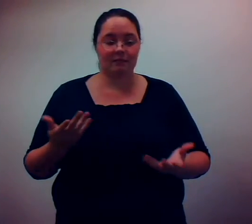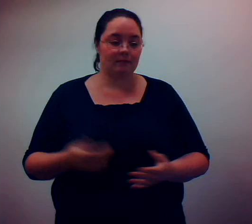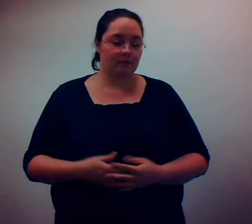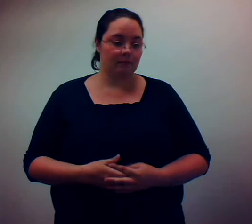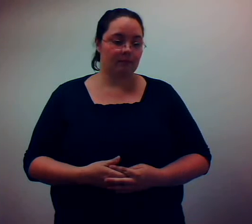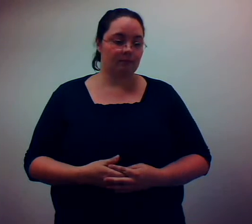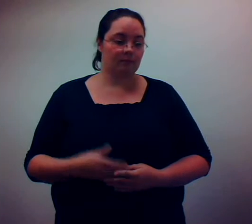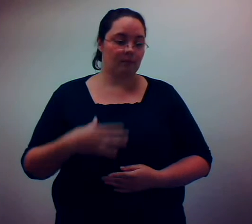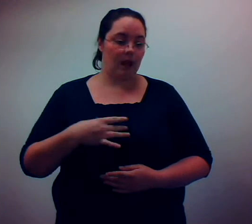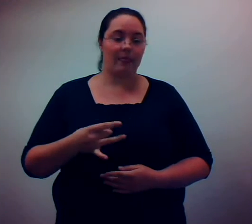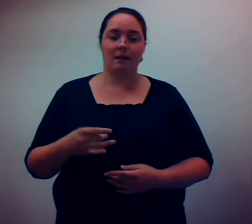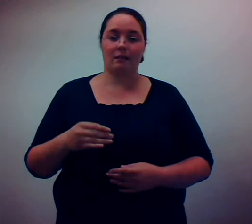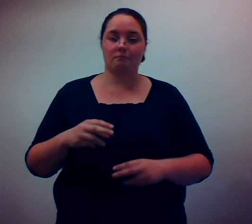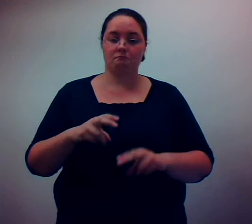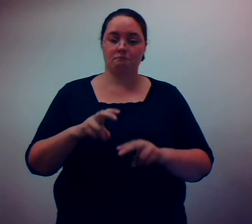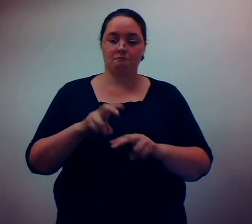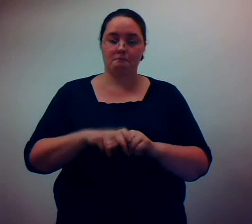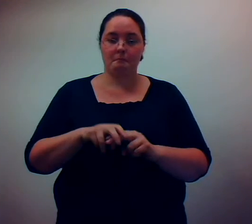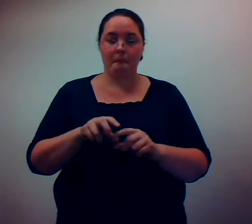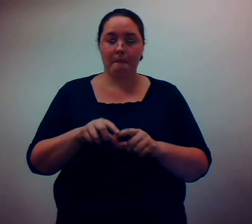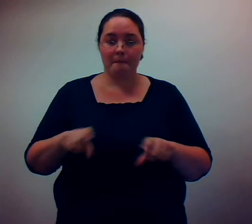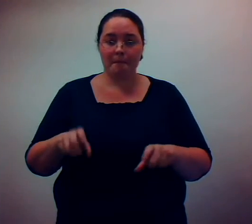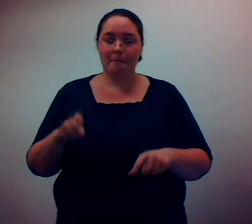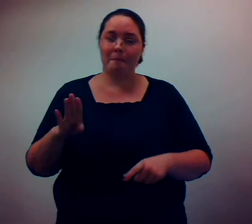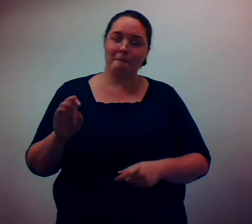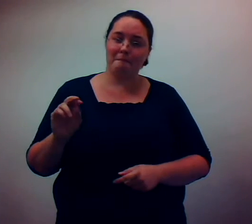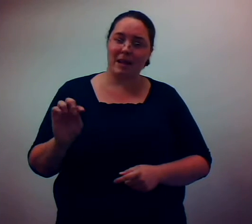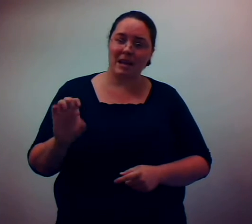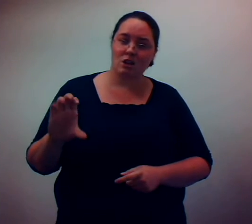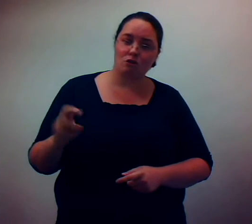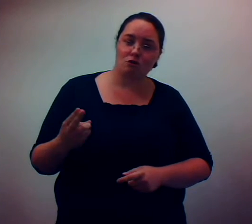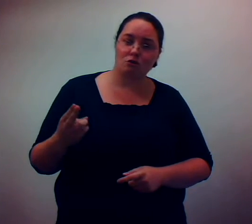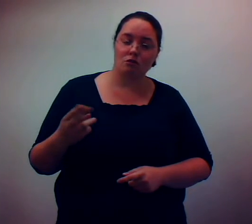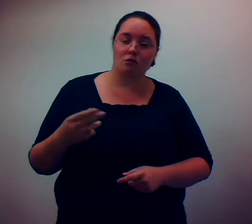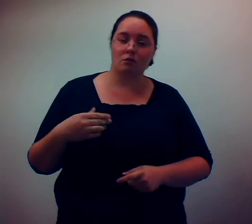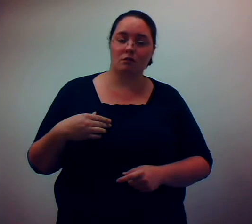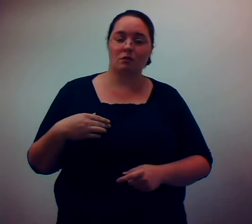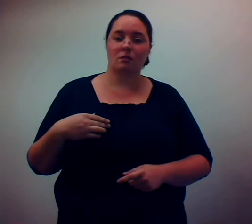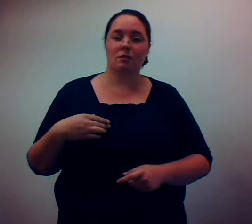also made into a table, a very rare piece of furniture.